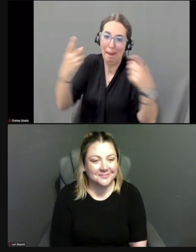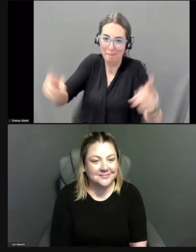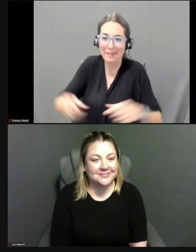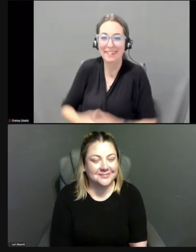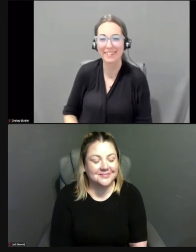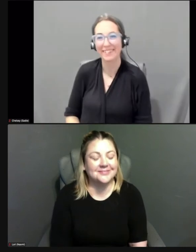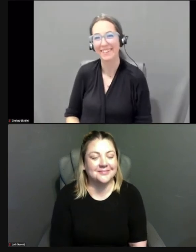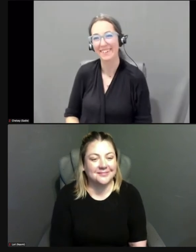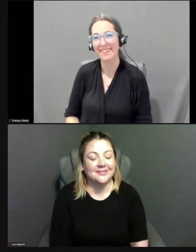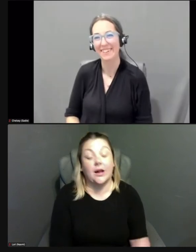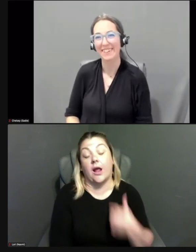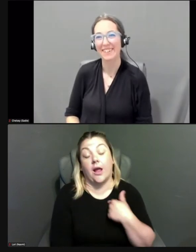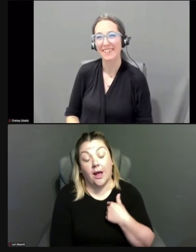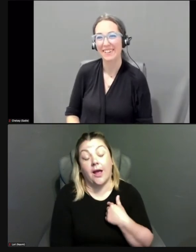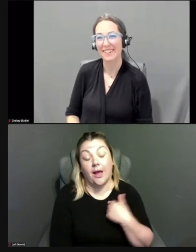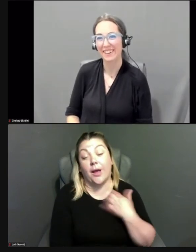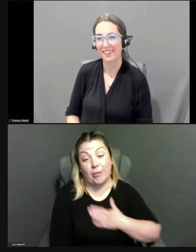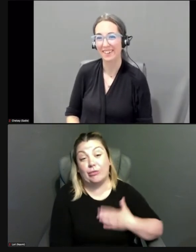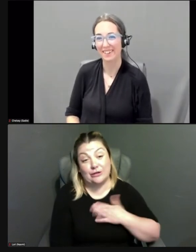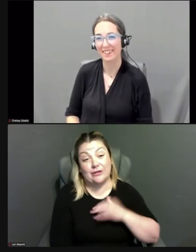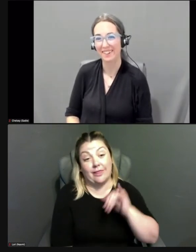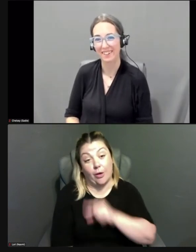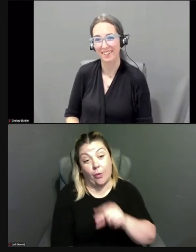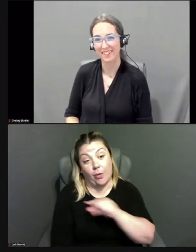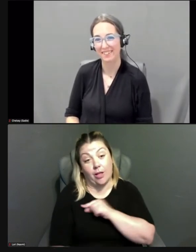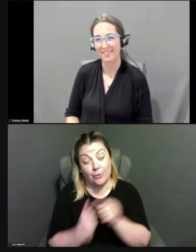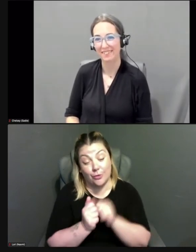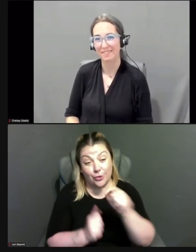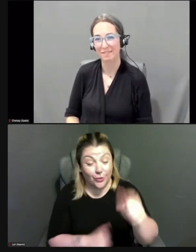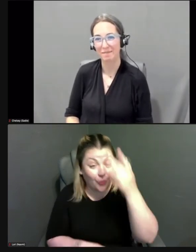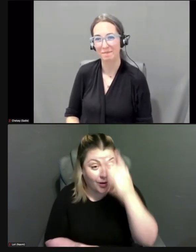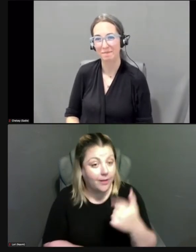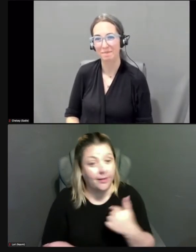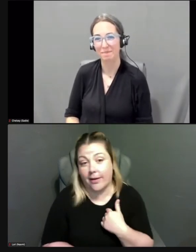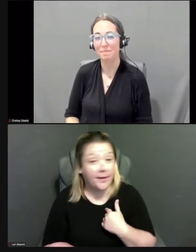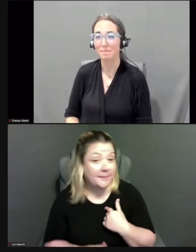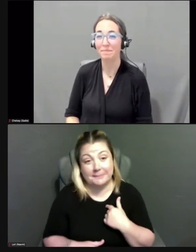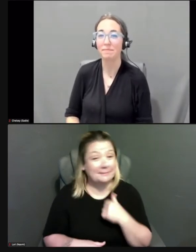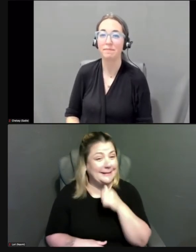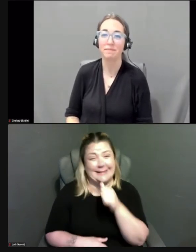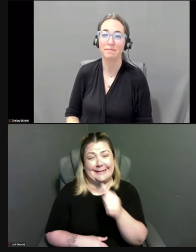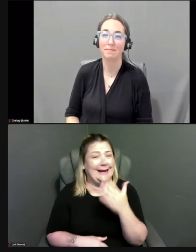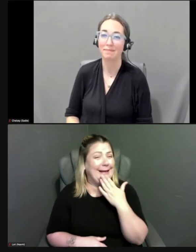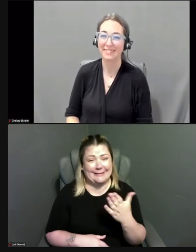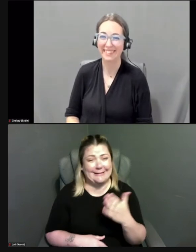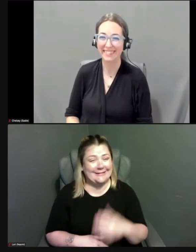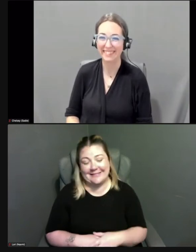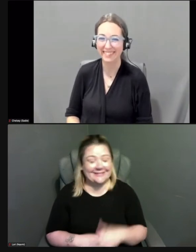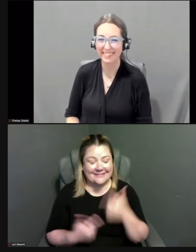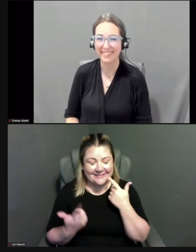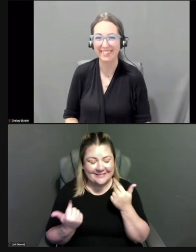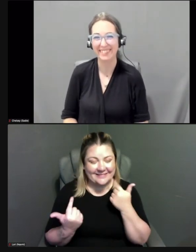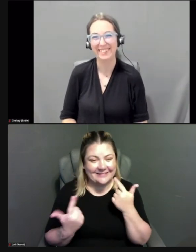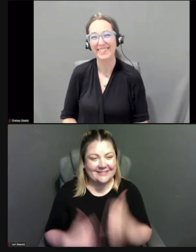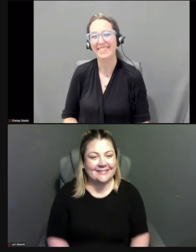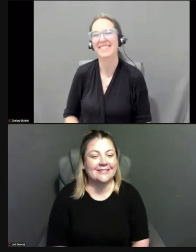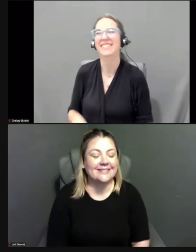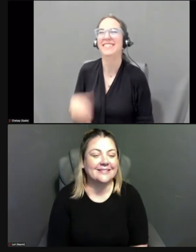appreciate that tendency in you because I am not nearly as vivid. So,